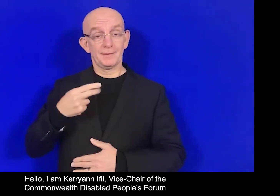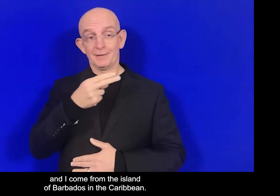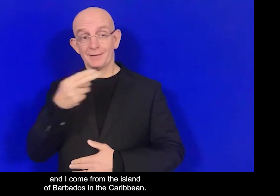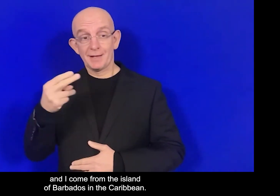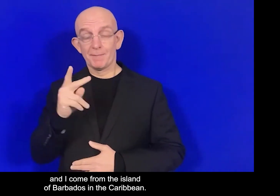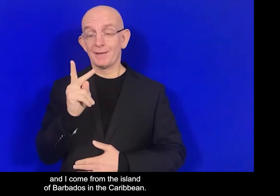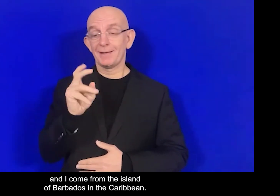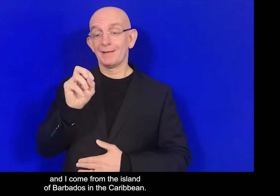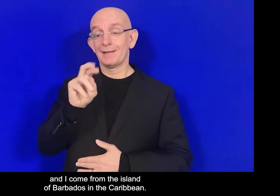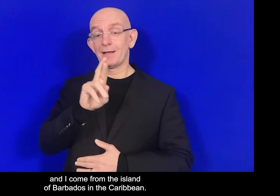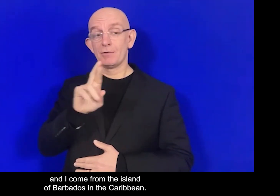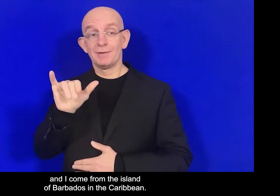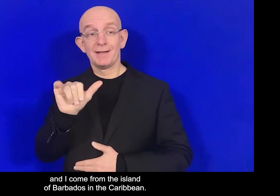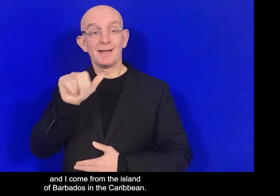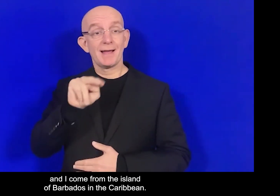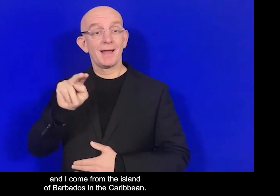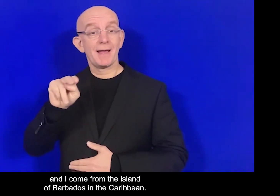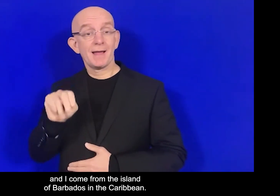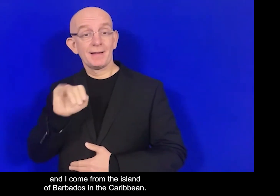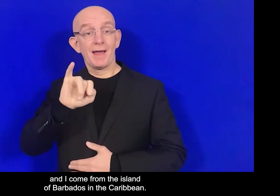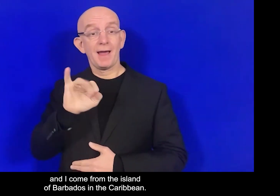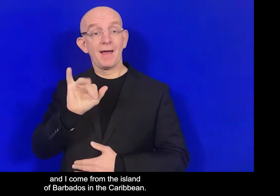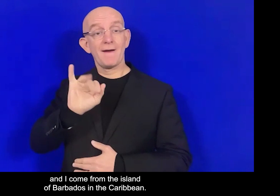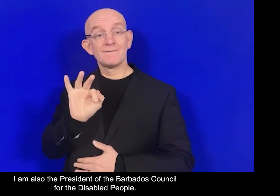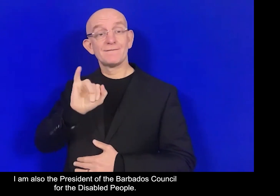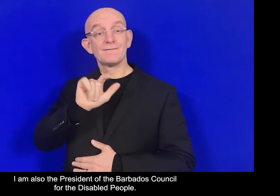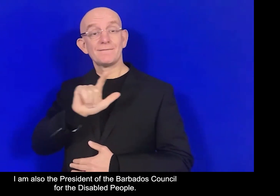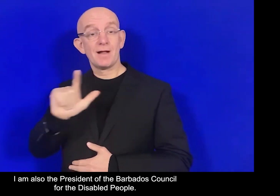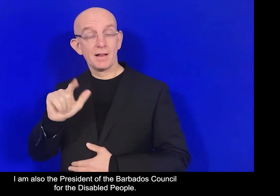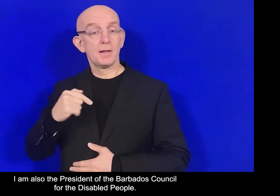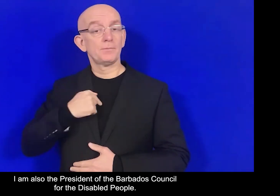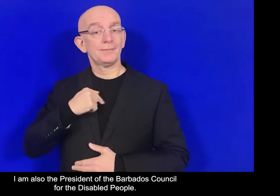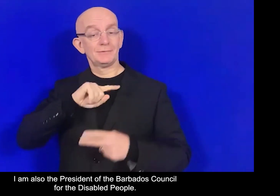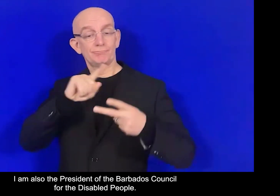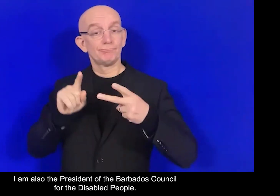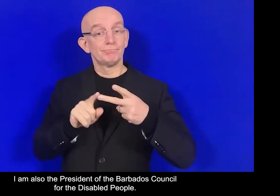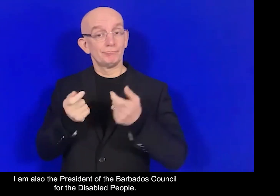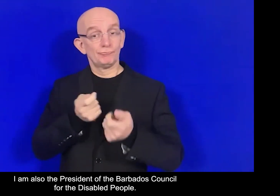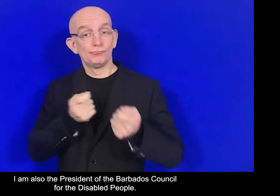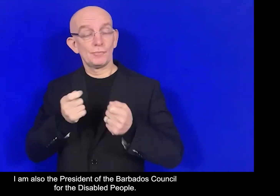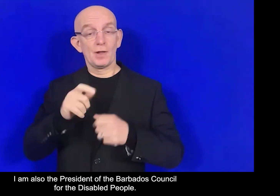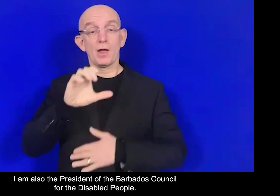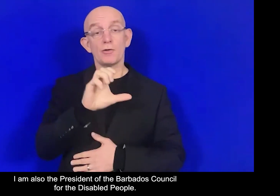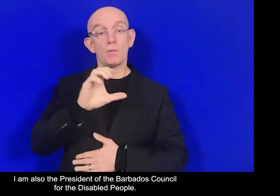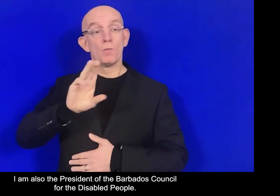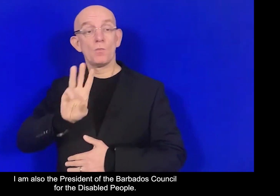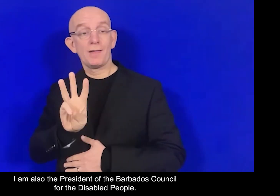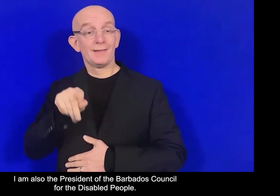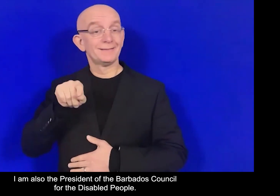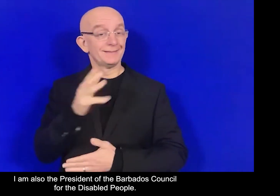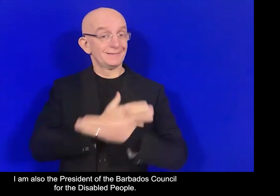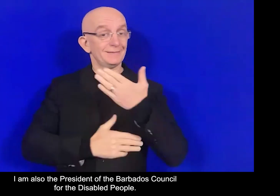and I come from the island of Barbados in the Caribbean, and I'm also the president of the Barbados Council for